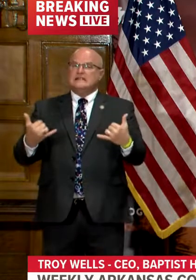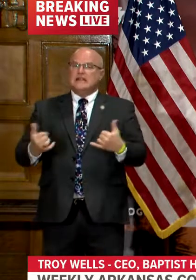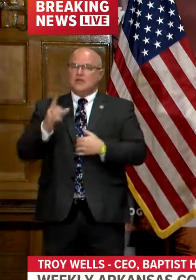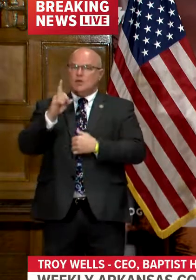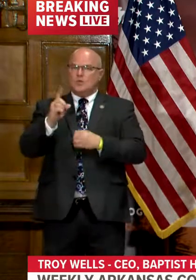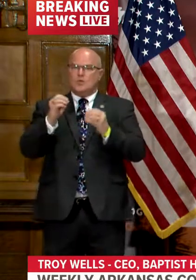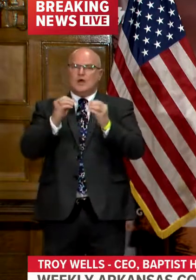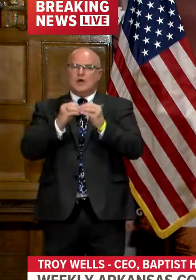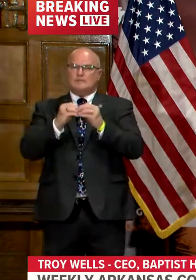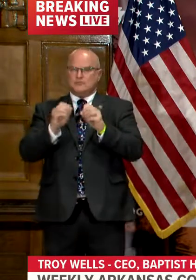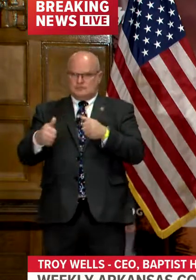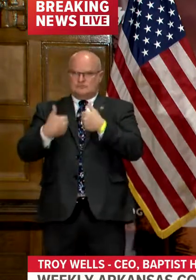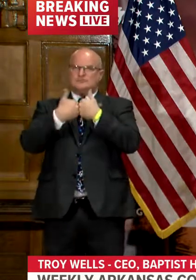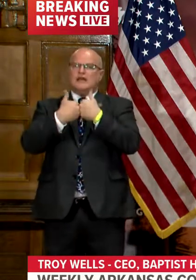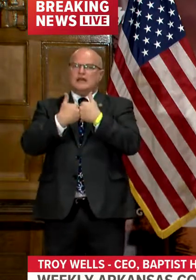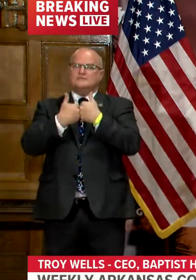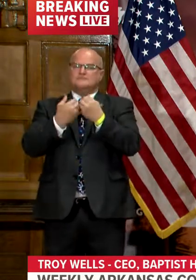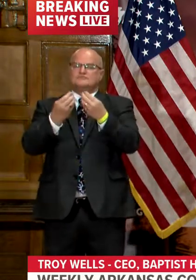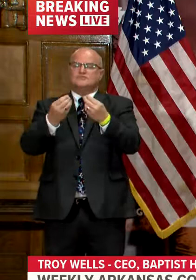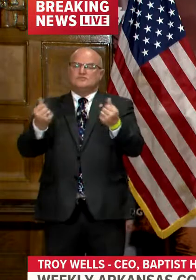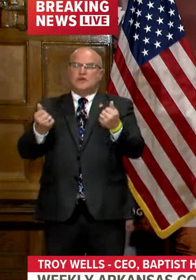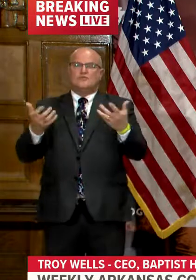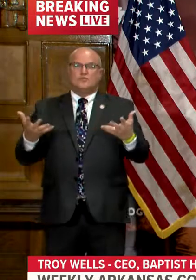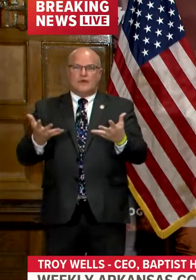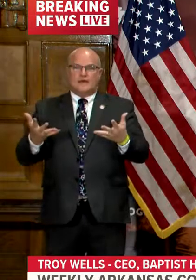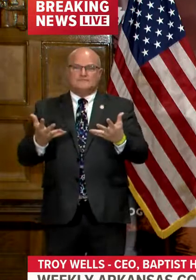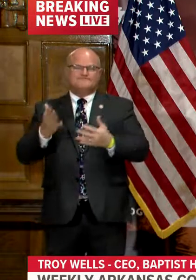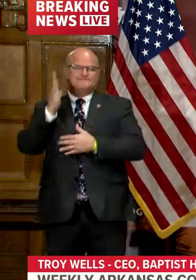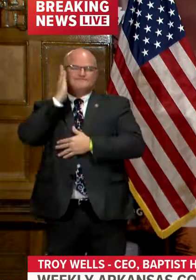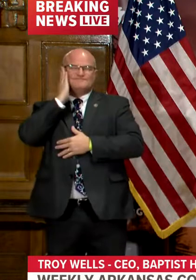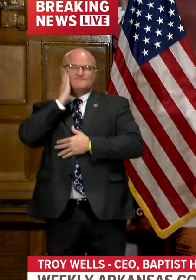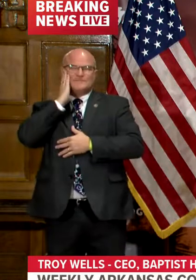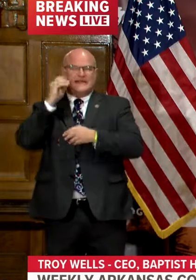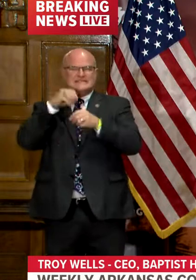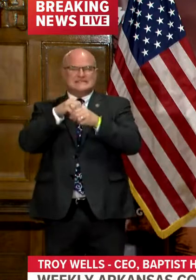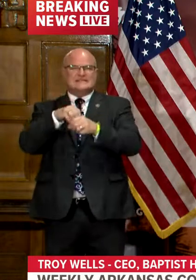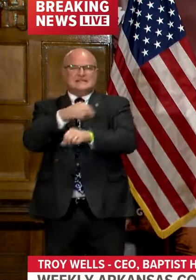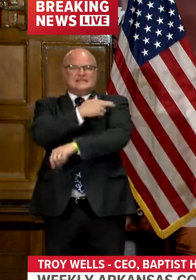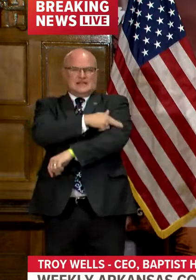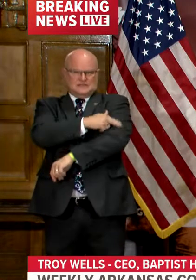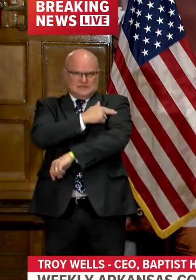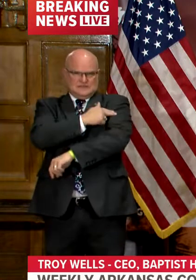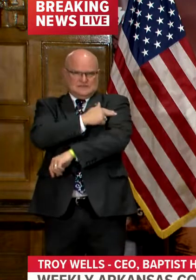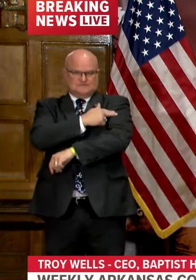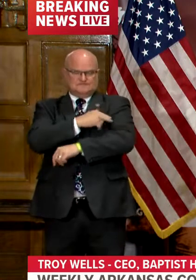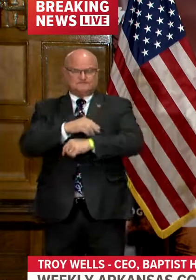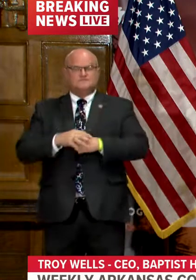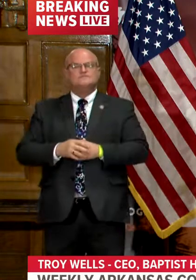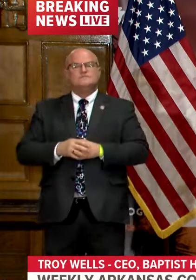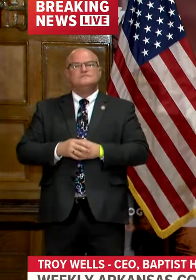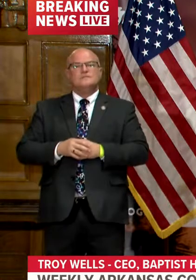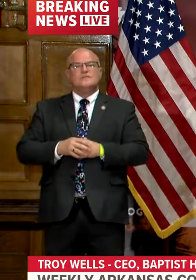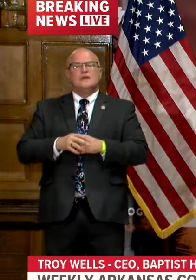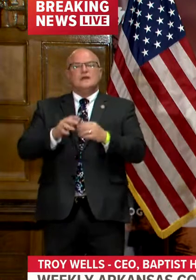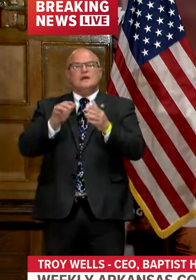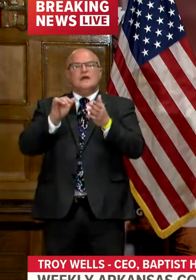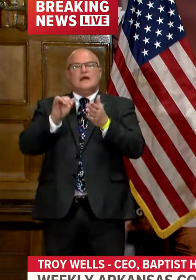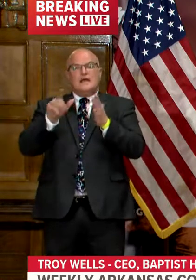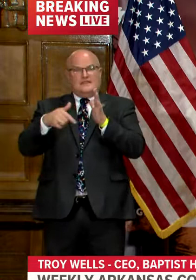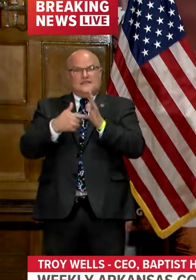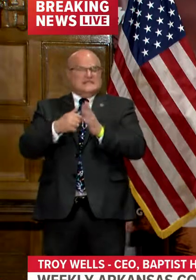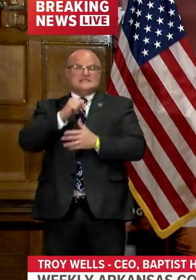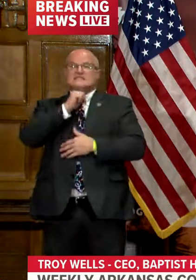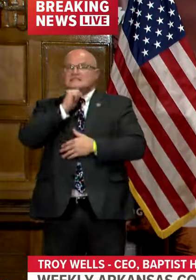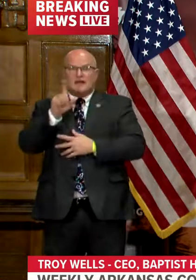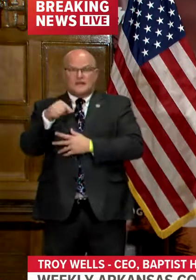more step, one more challenge we're trying to solve, and that is bed capacity, obviously. this is